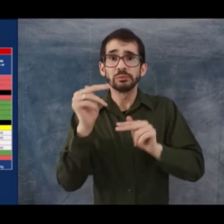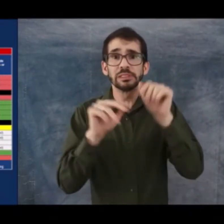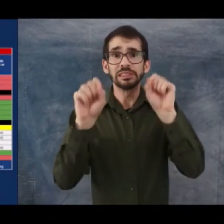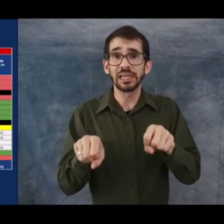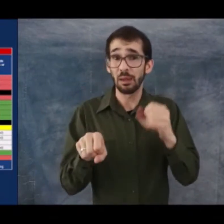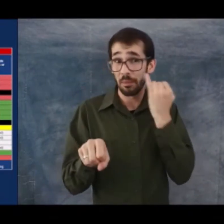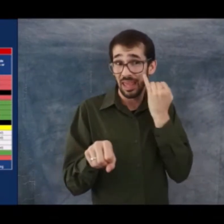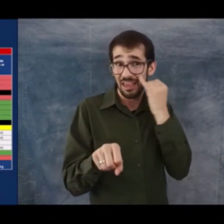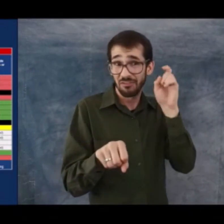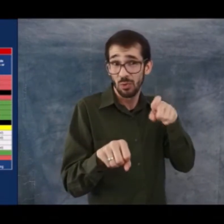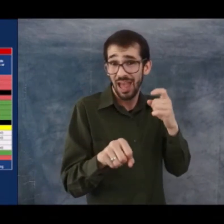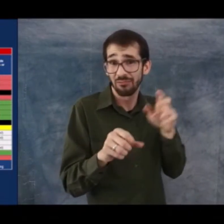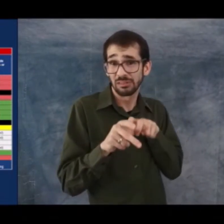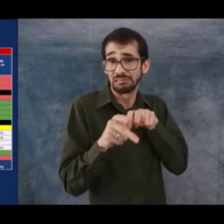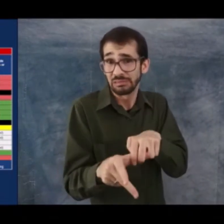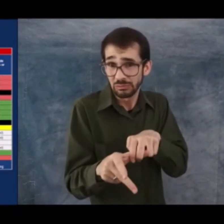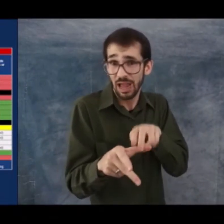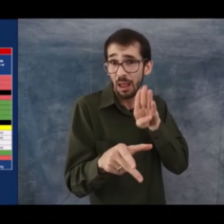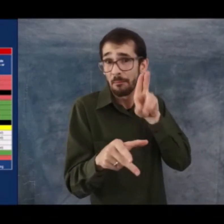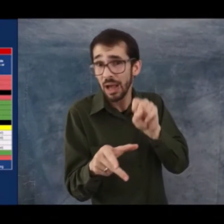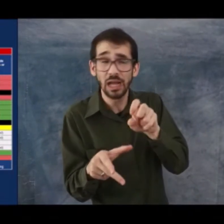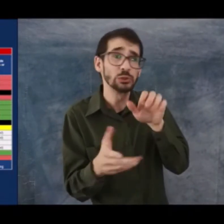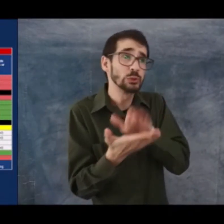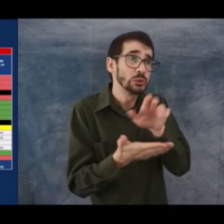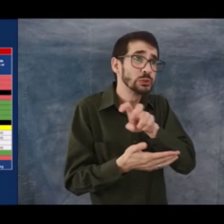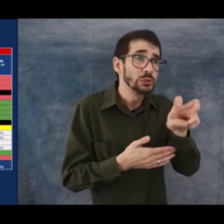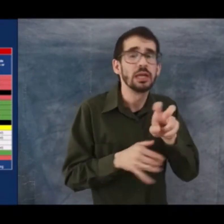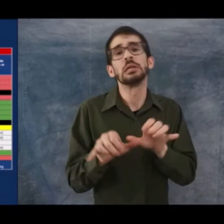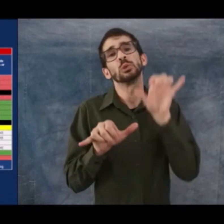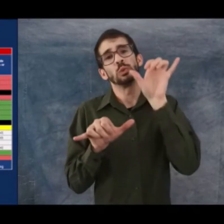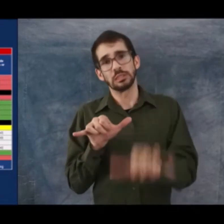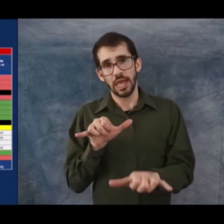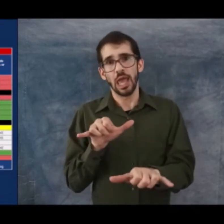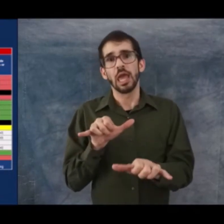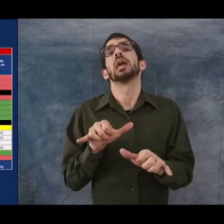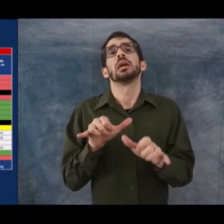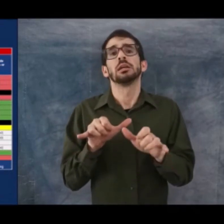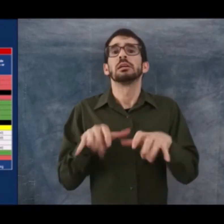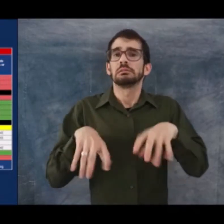on campus and attend their afternoon classes in person.